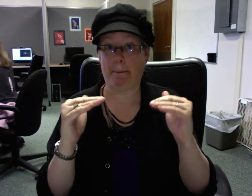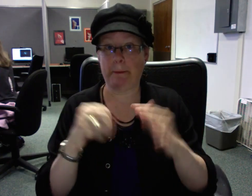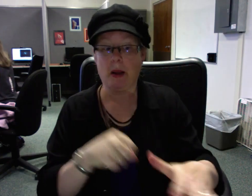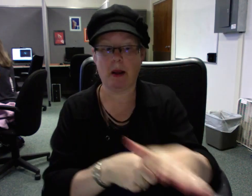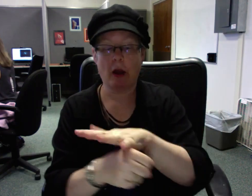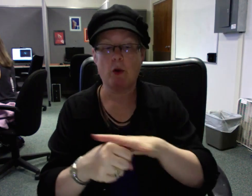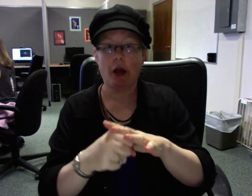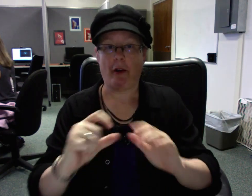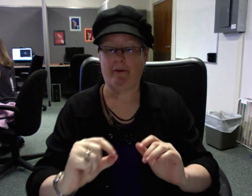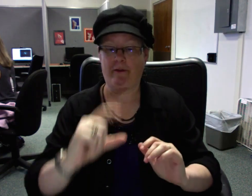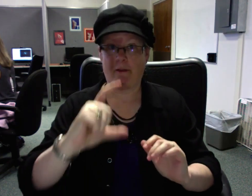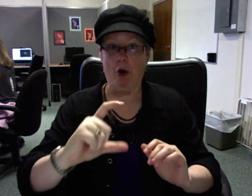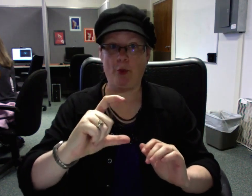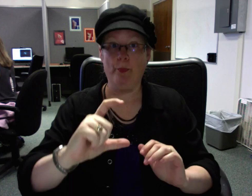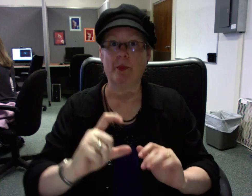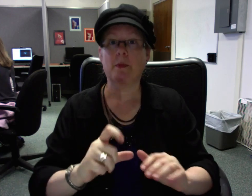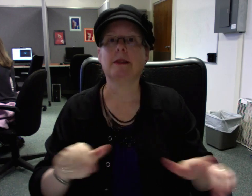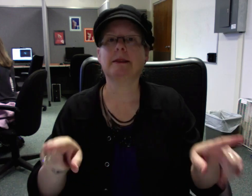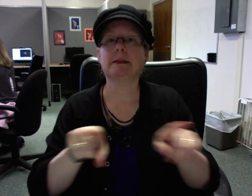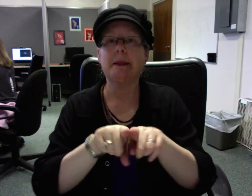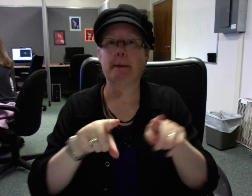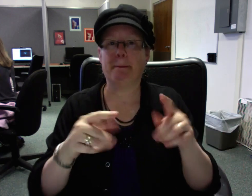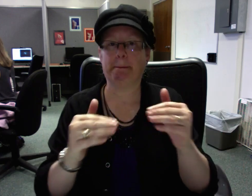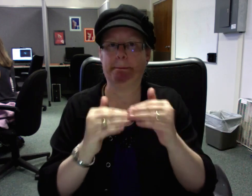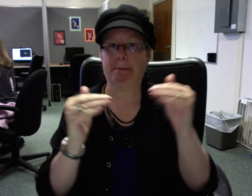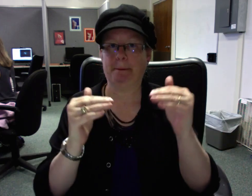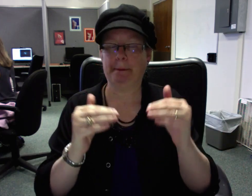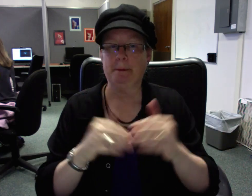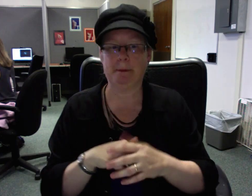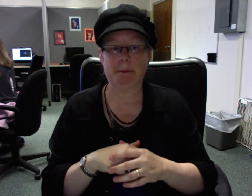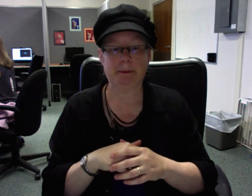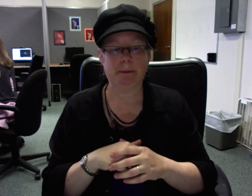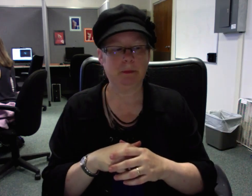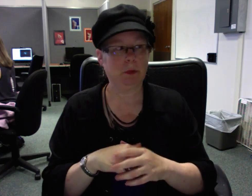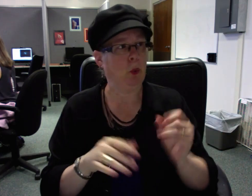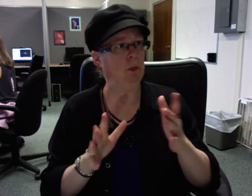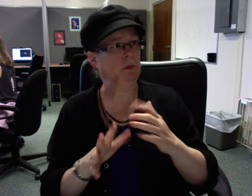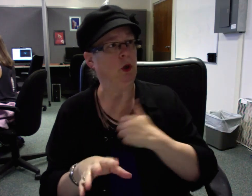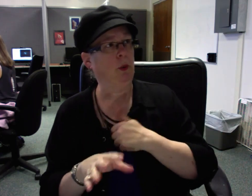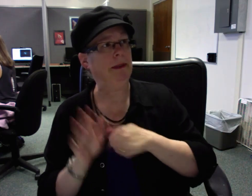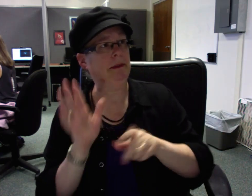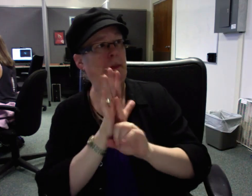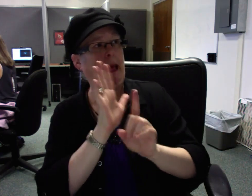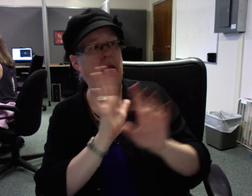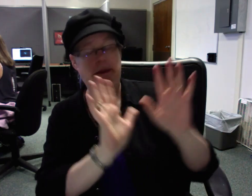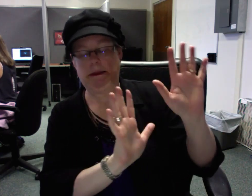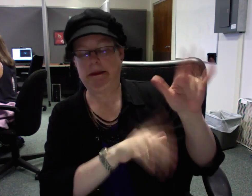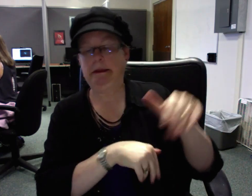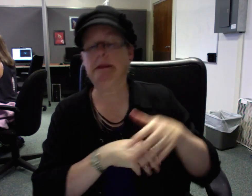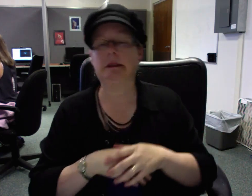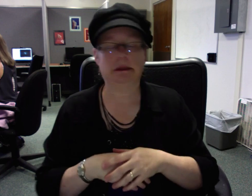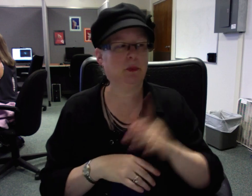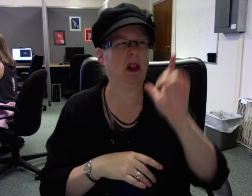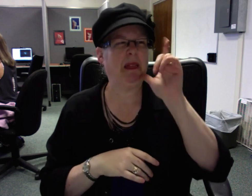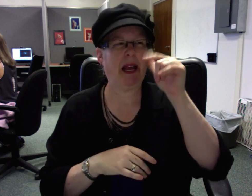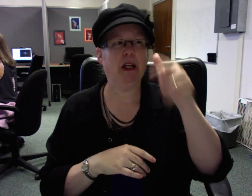Mr. Jones wants the floor to be. let's make the cement floor